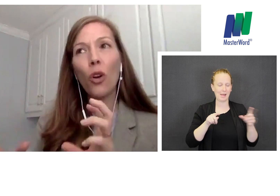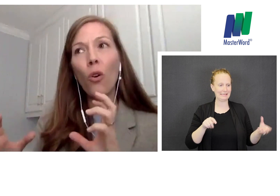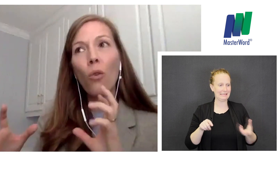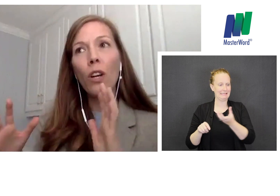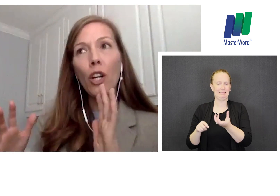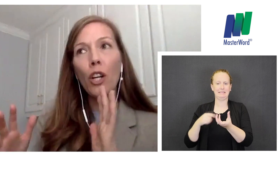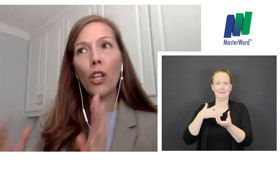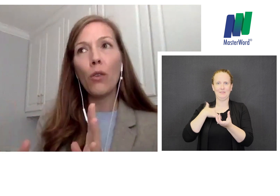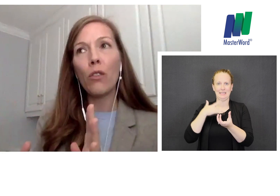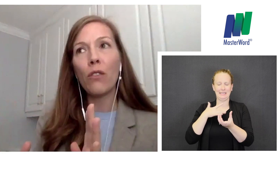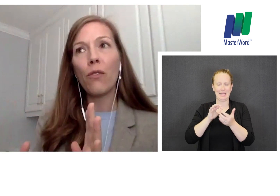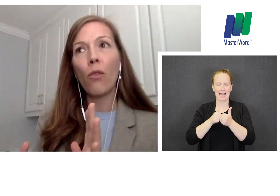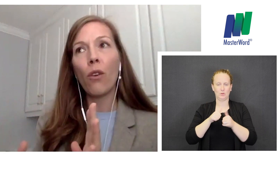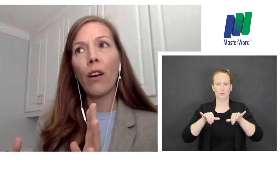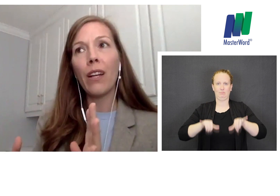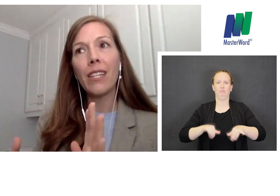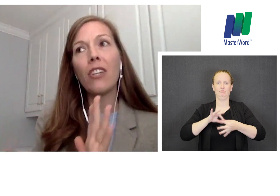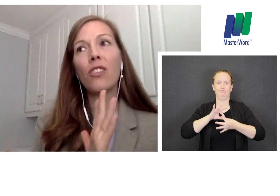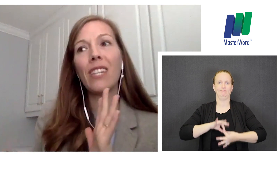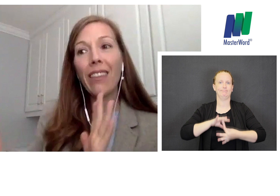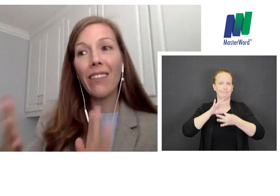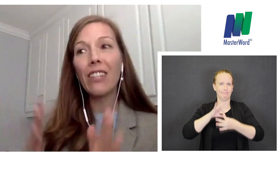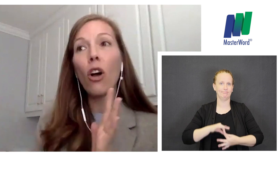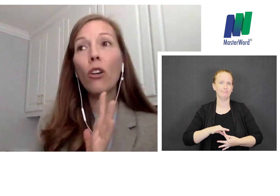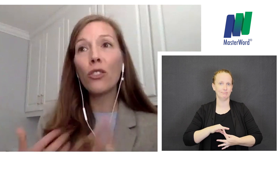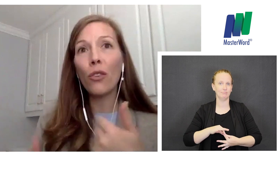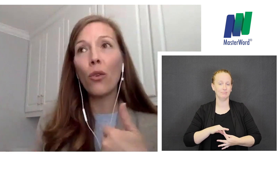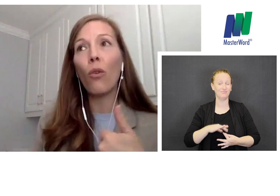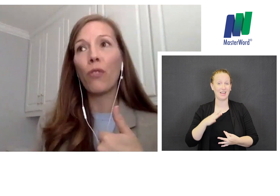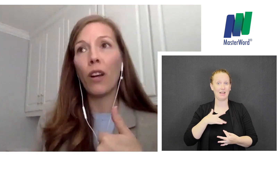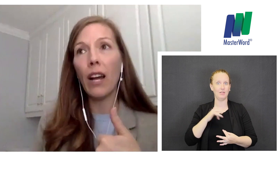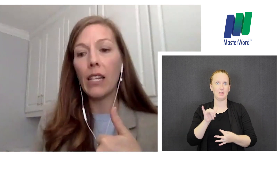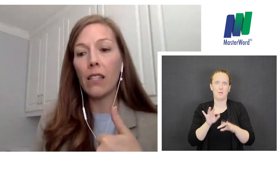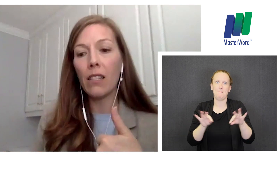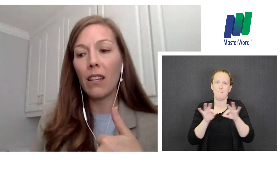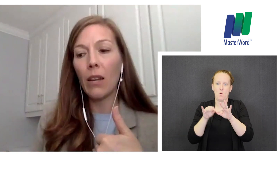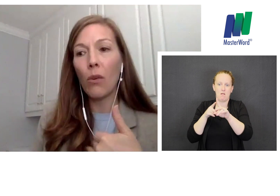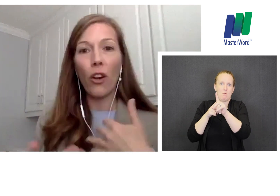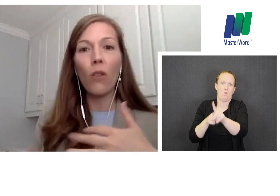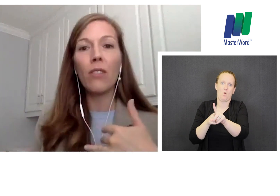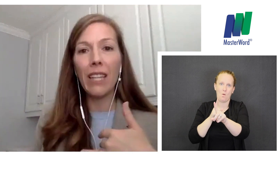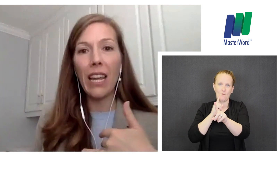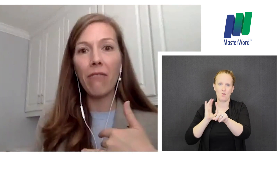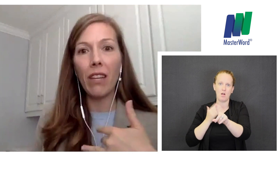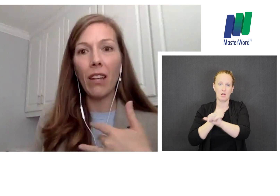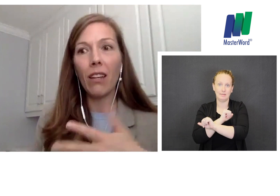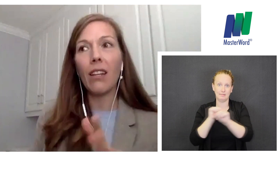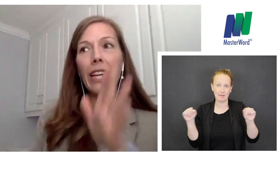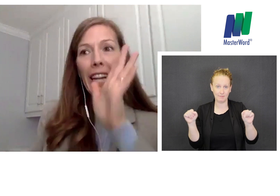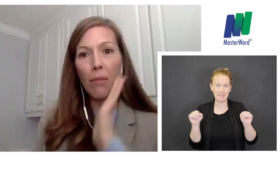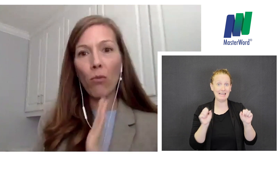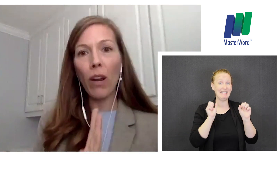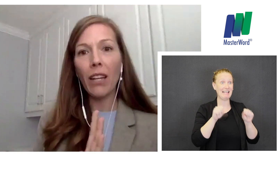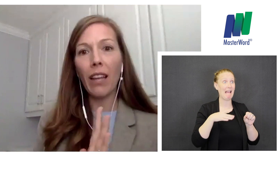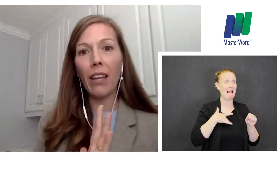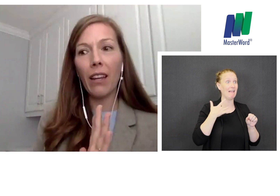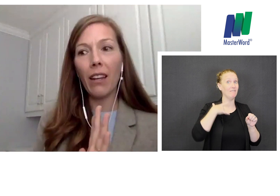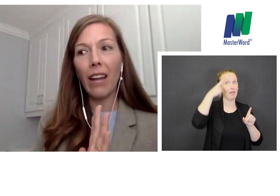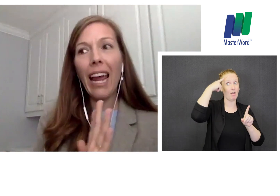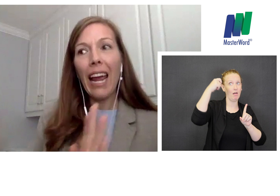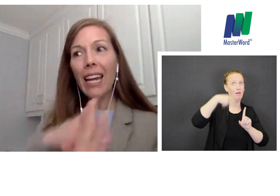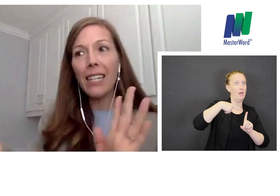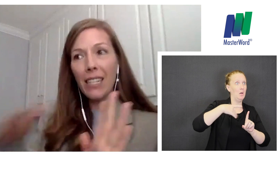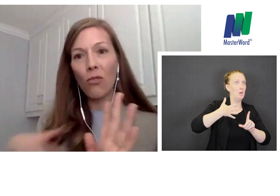is so huge for us to understand that that's also the goal for us with our own safety. Can I be